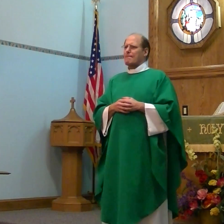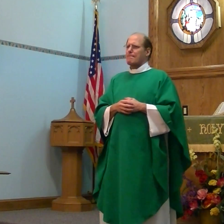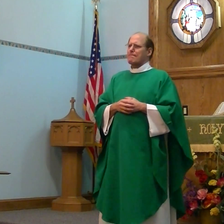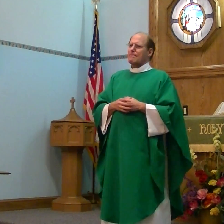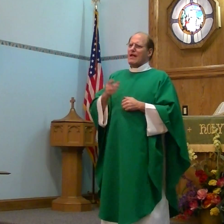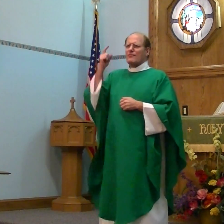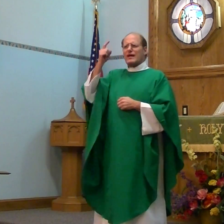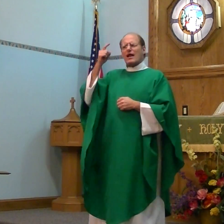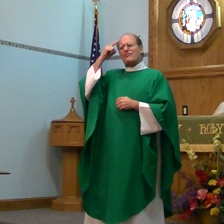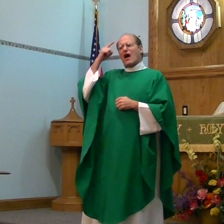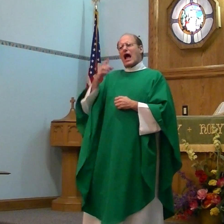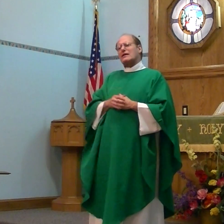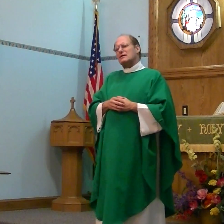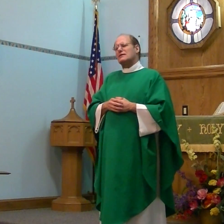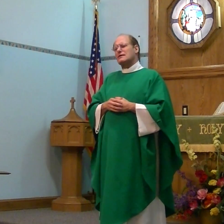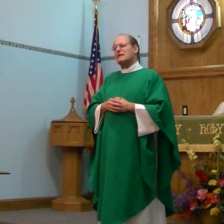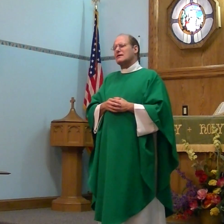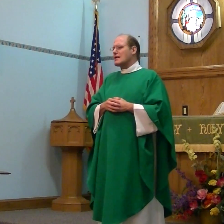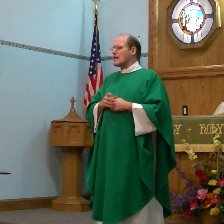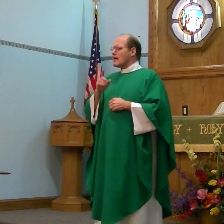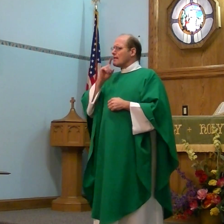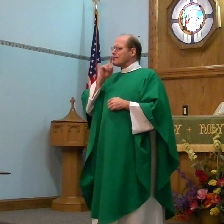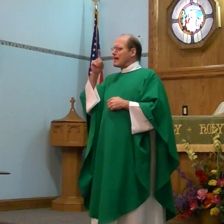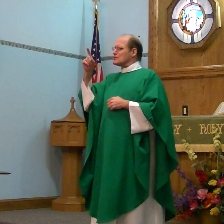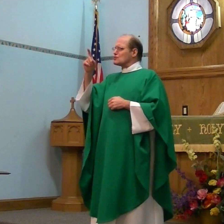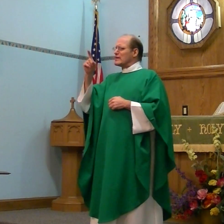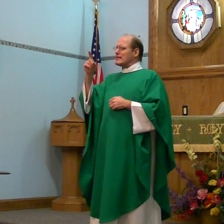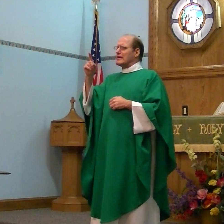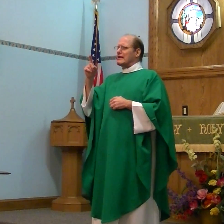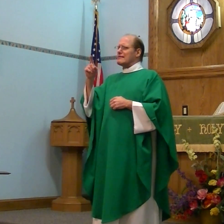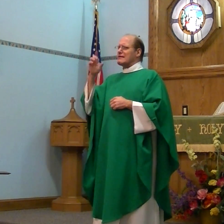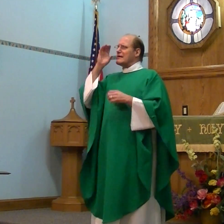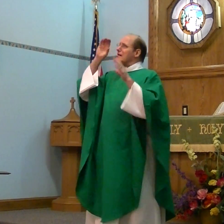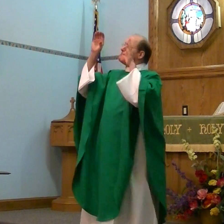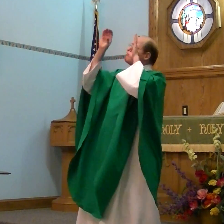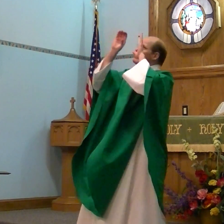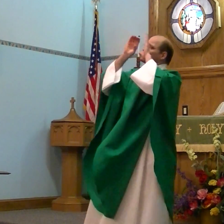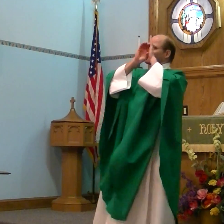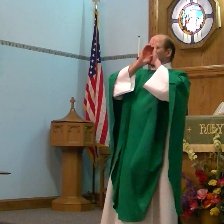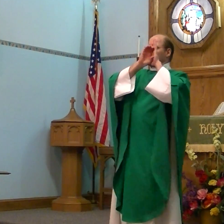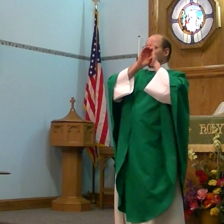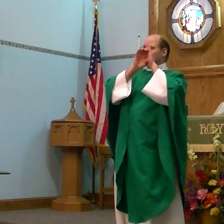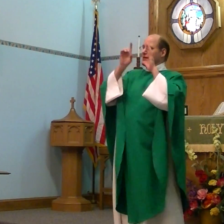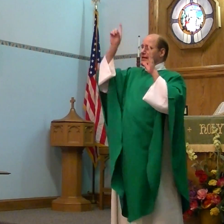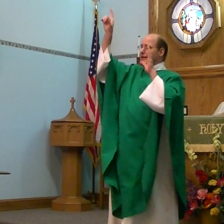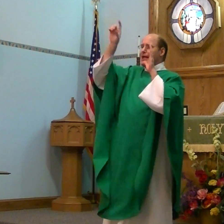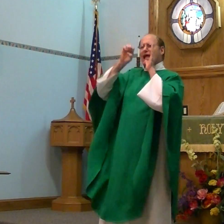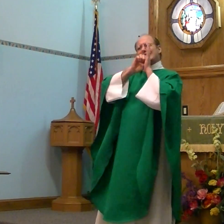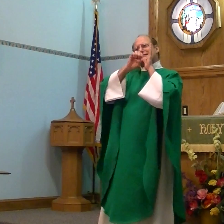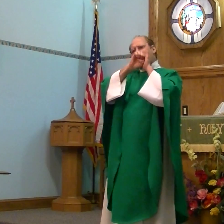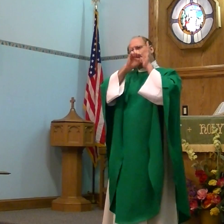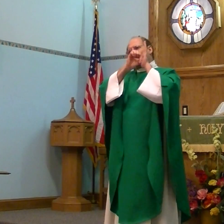Then I thought, that is really the picture, the example